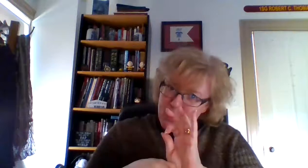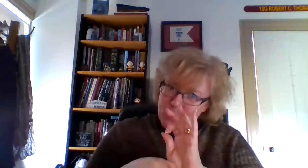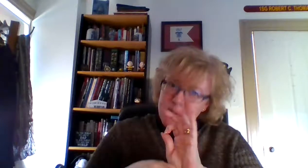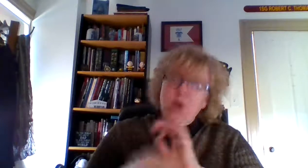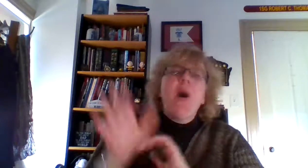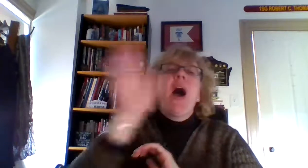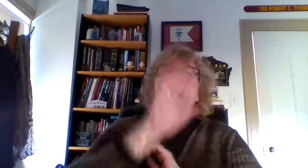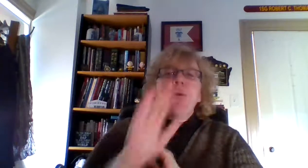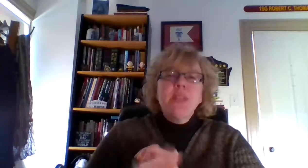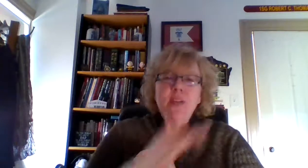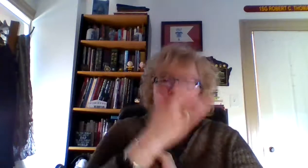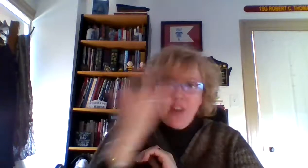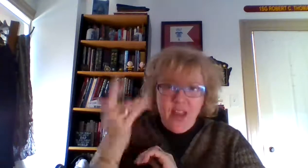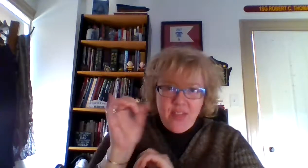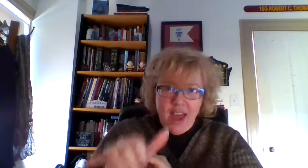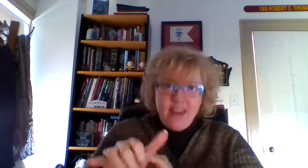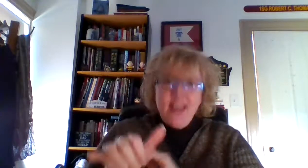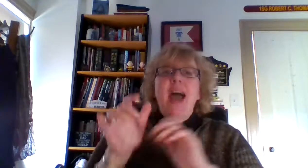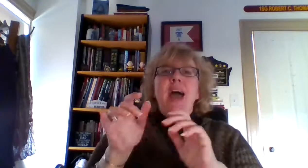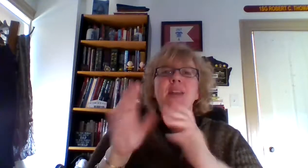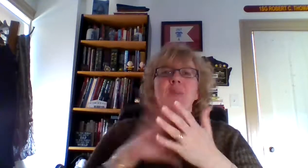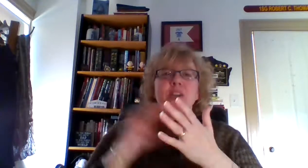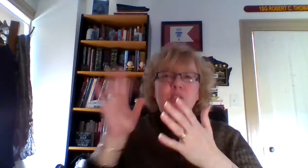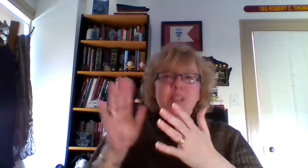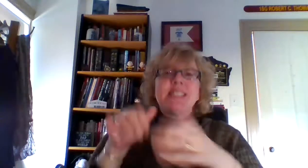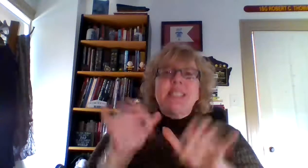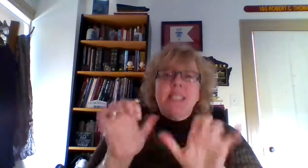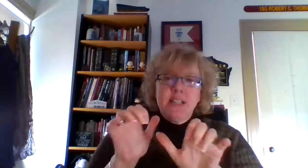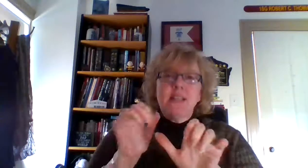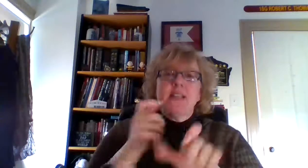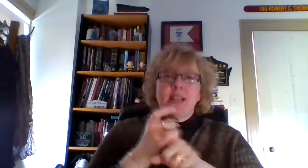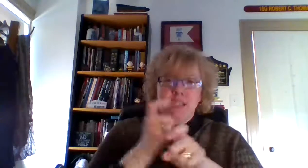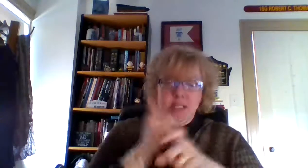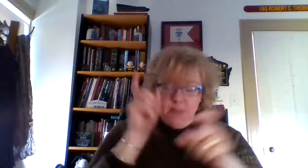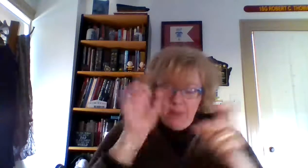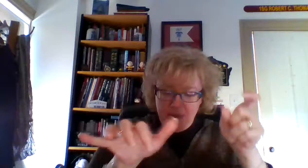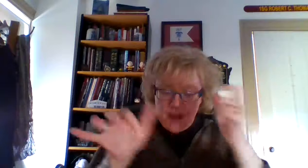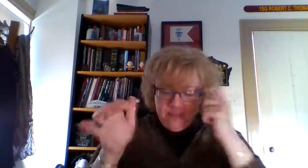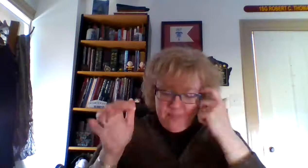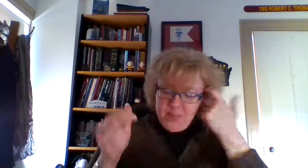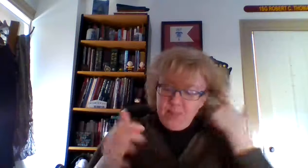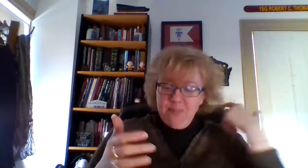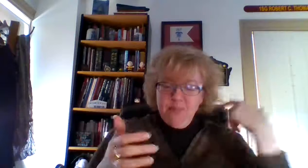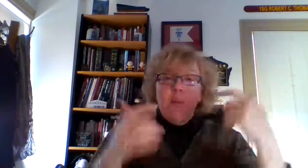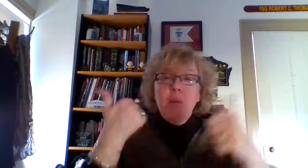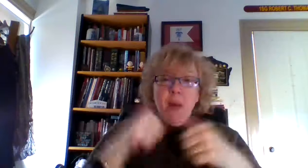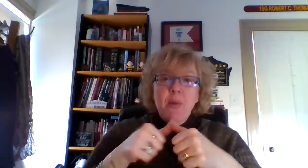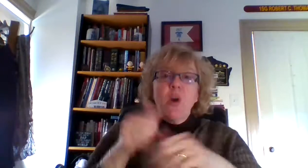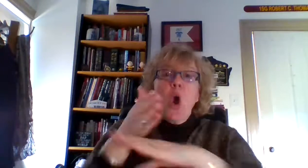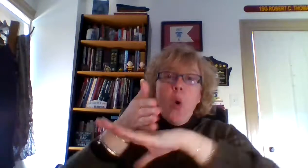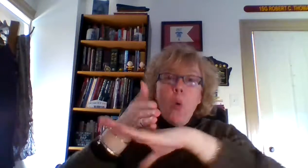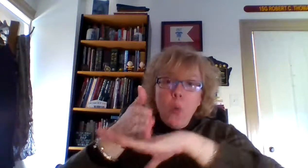interpreter. So I will never forget that. And my student still likes to tease me about that. So remember,